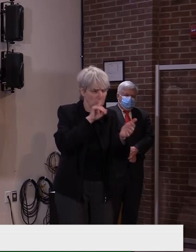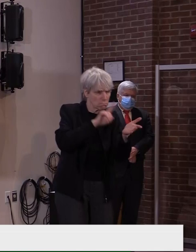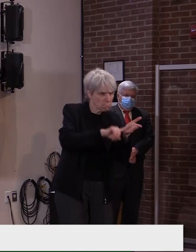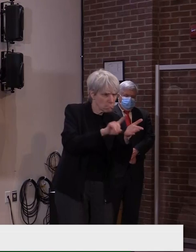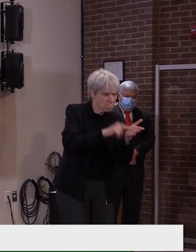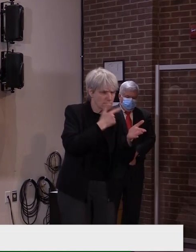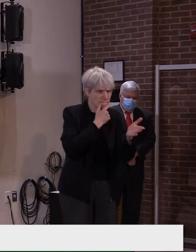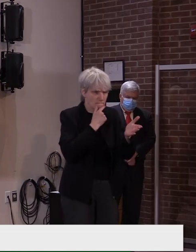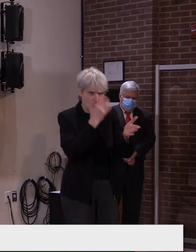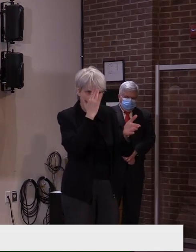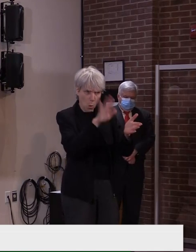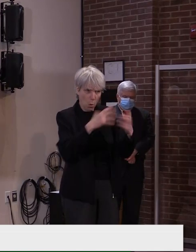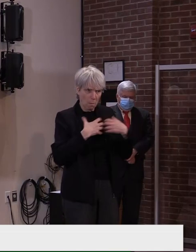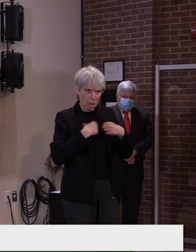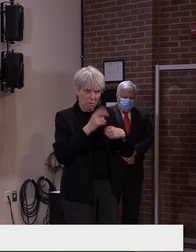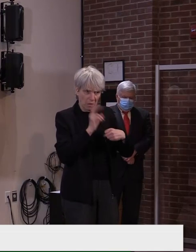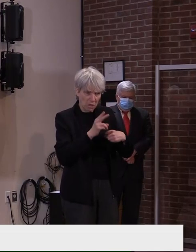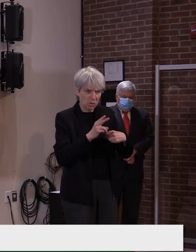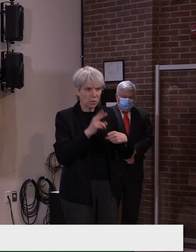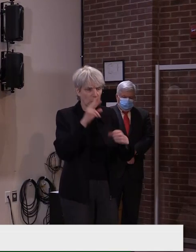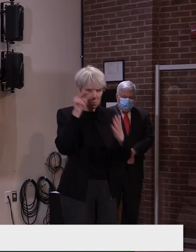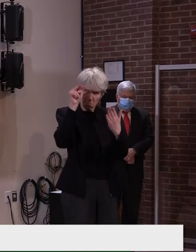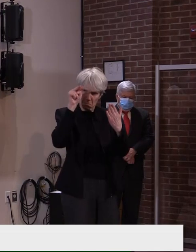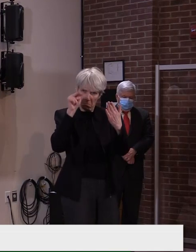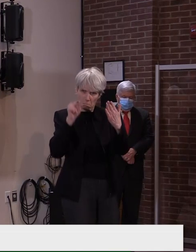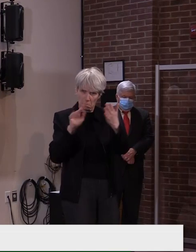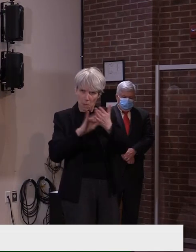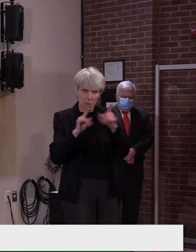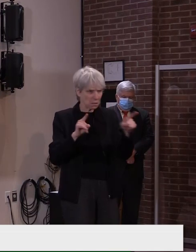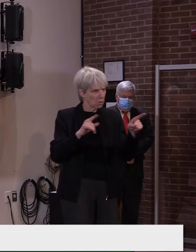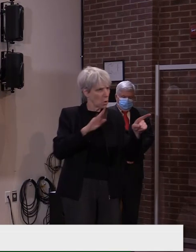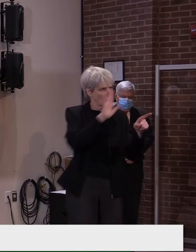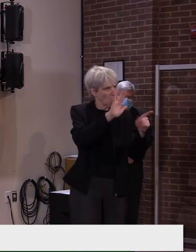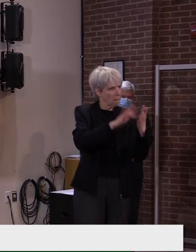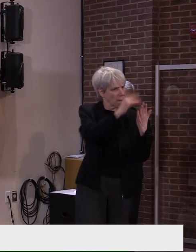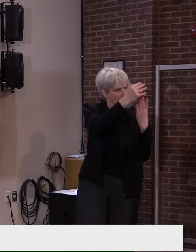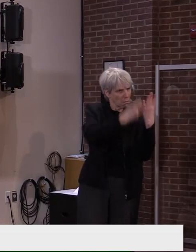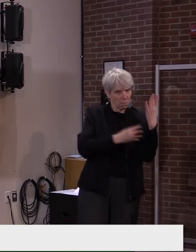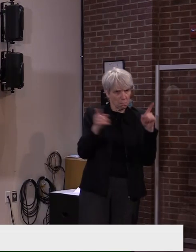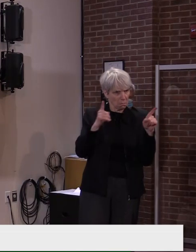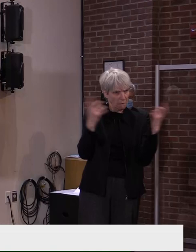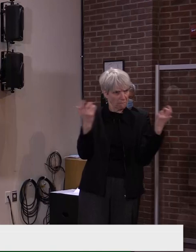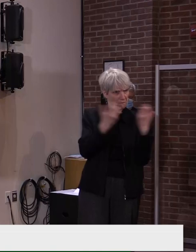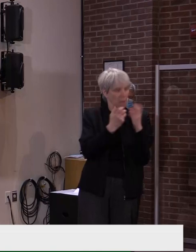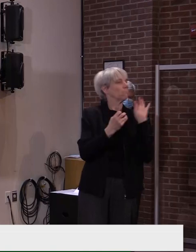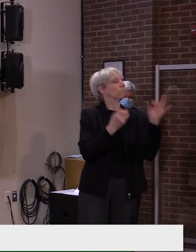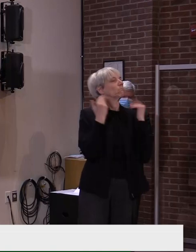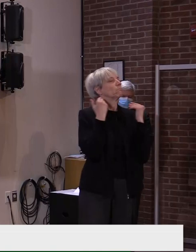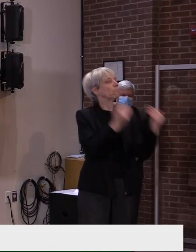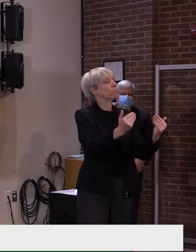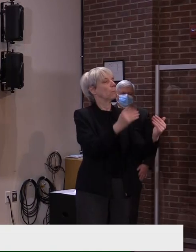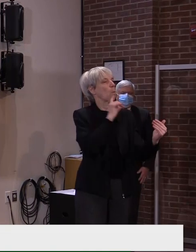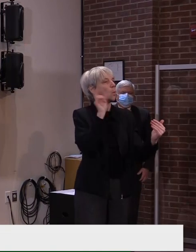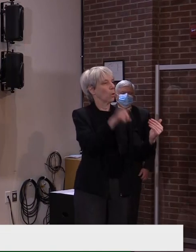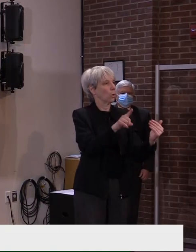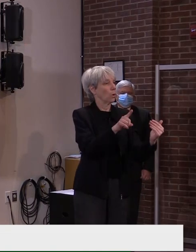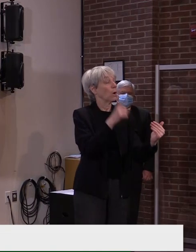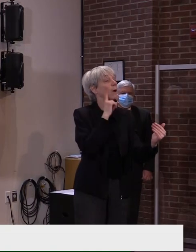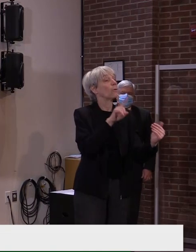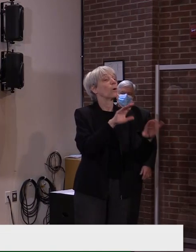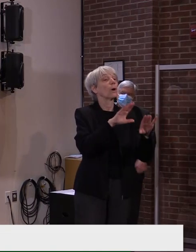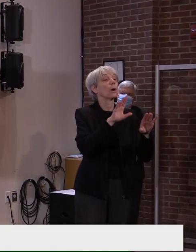regarding interactions with medications the patient may be on. It can be given to people age 12 and